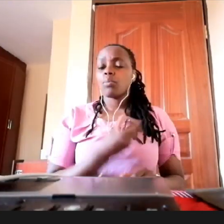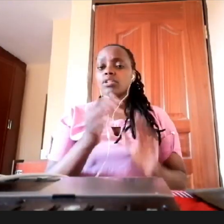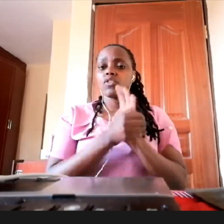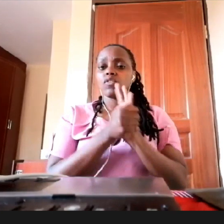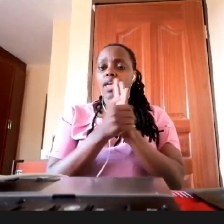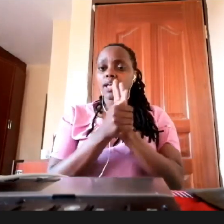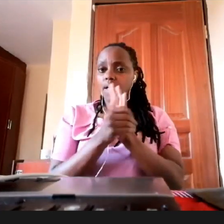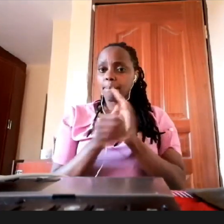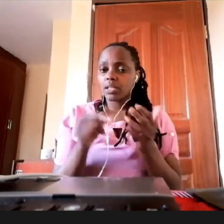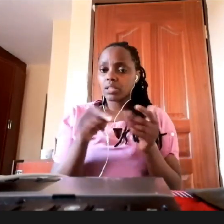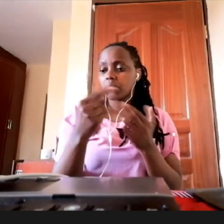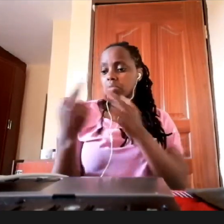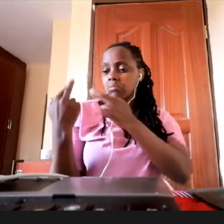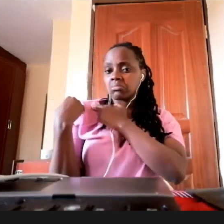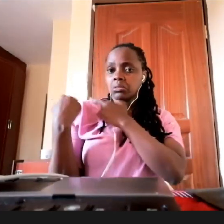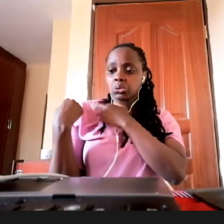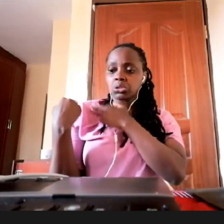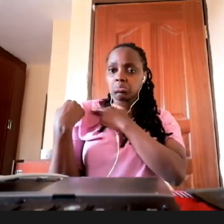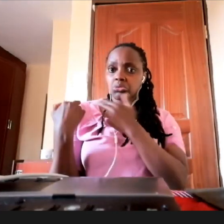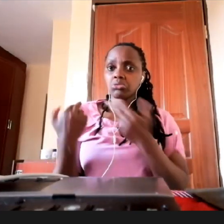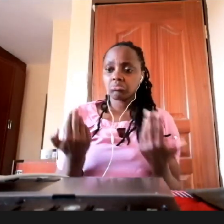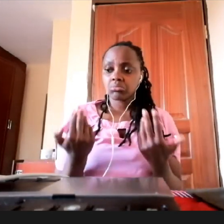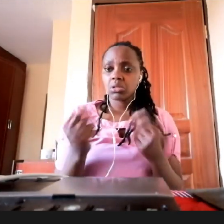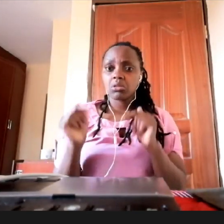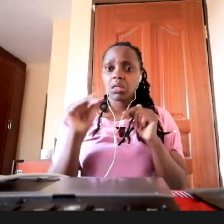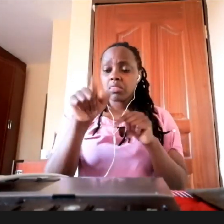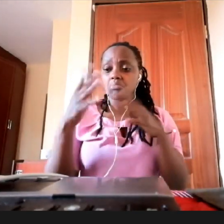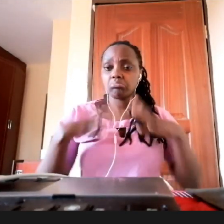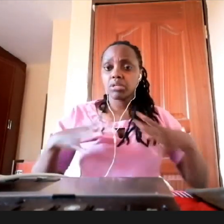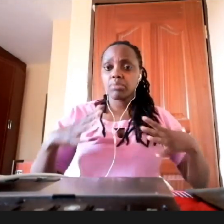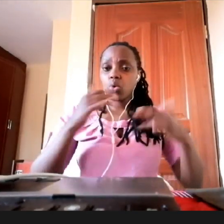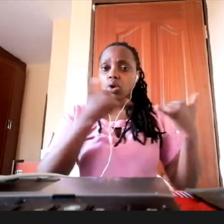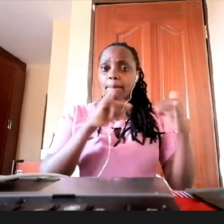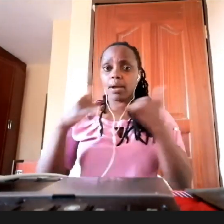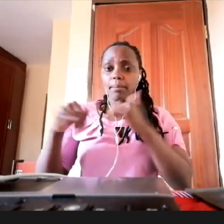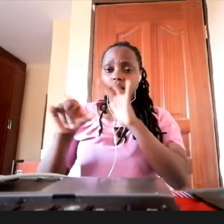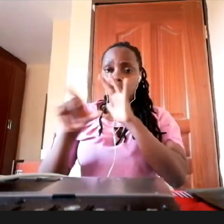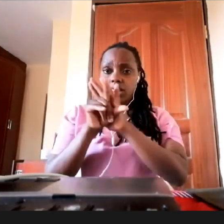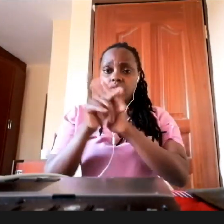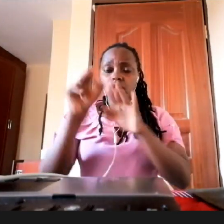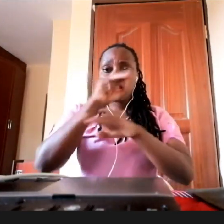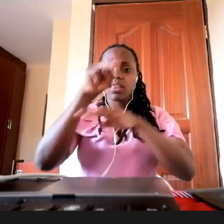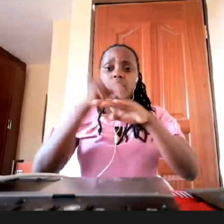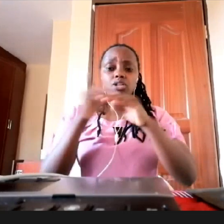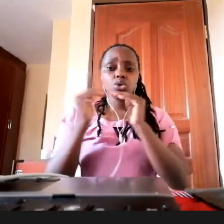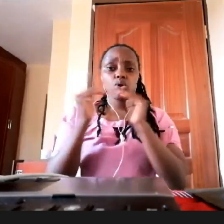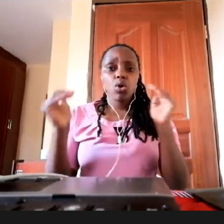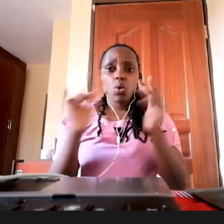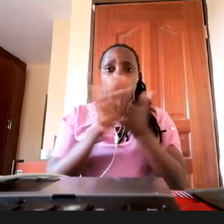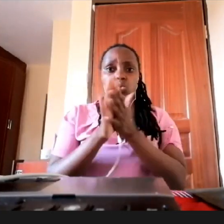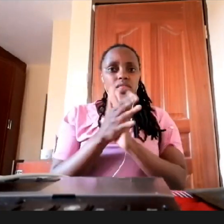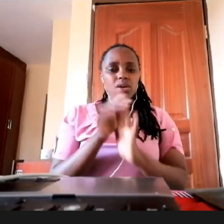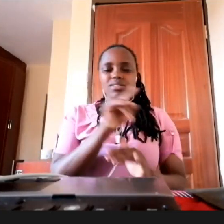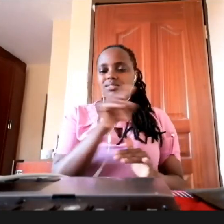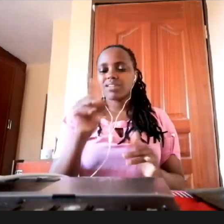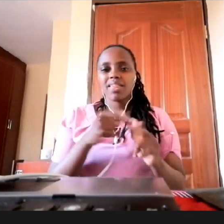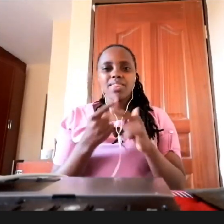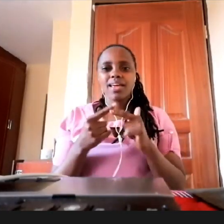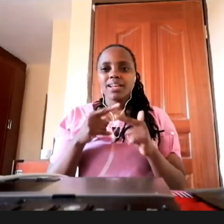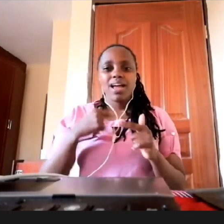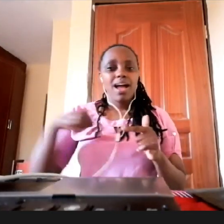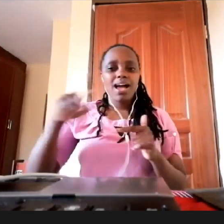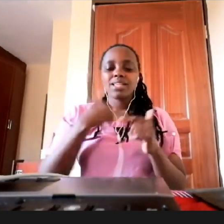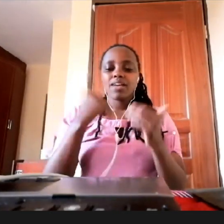They are the duty bearers. They are the people that implement legislation at national level. Without them, we will not have children's